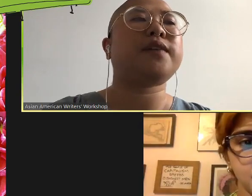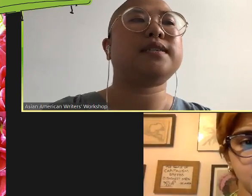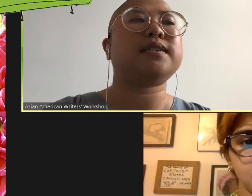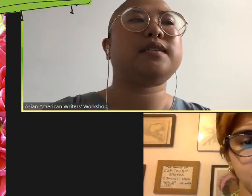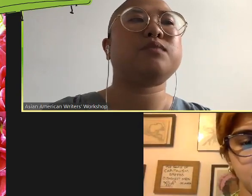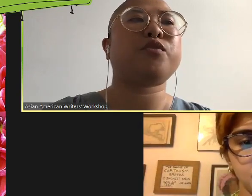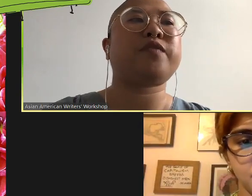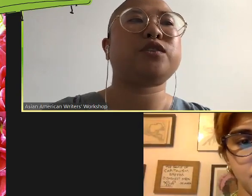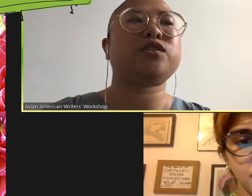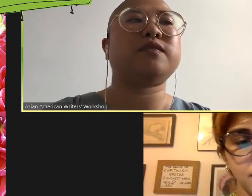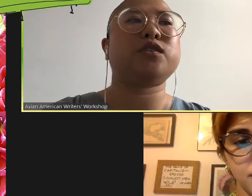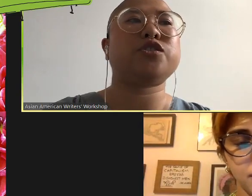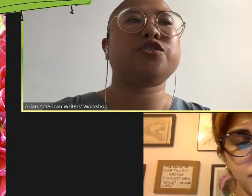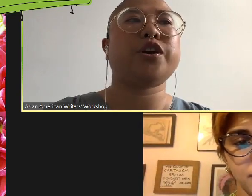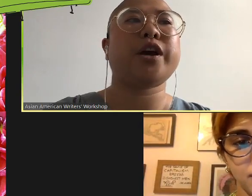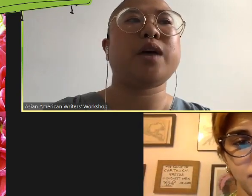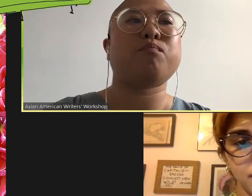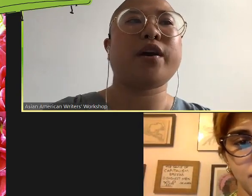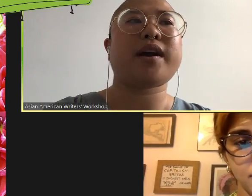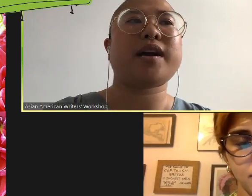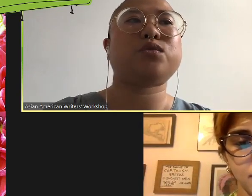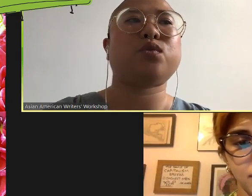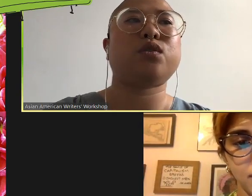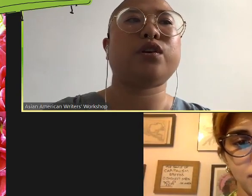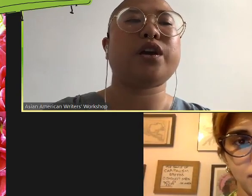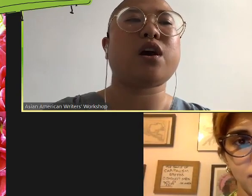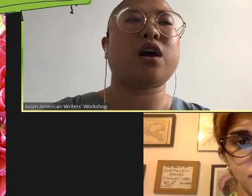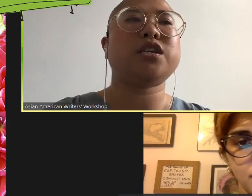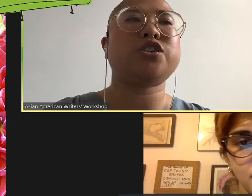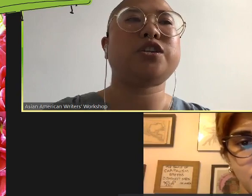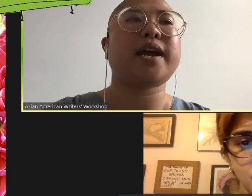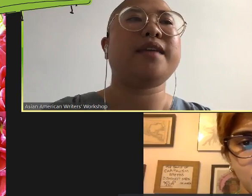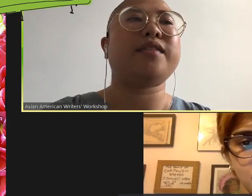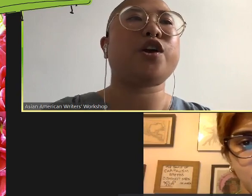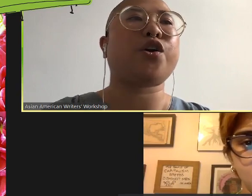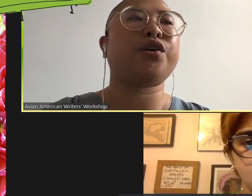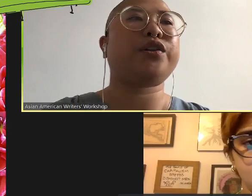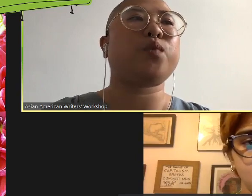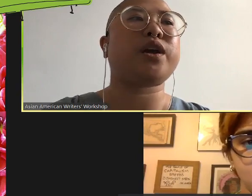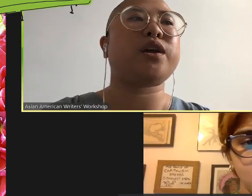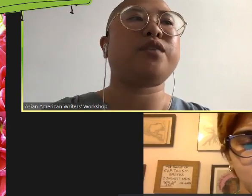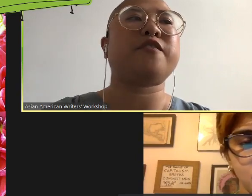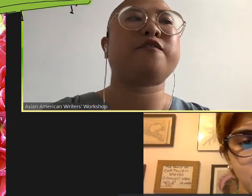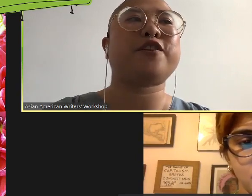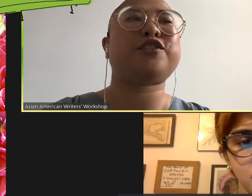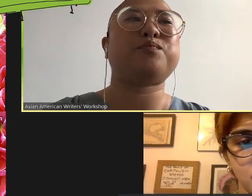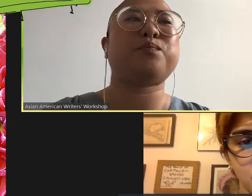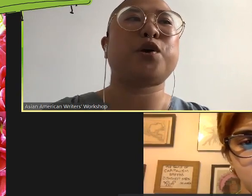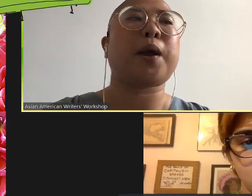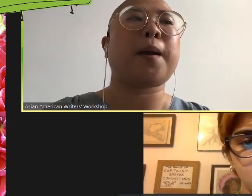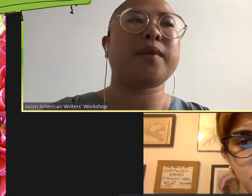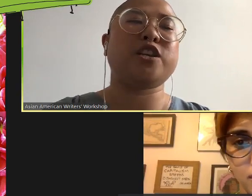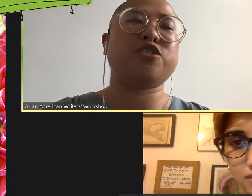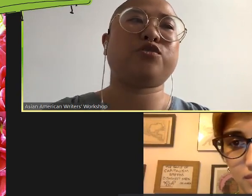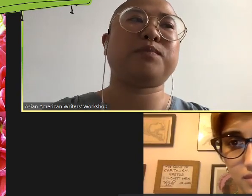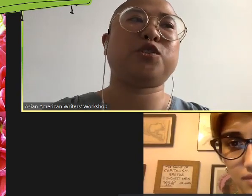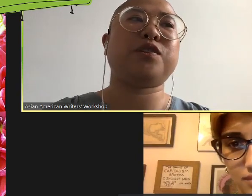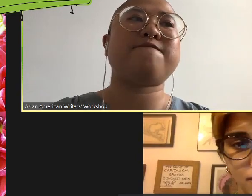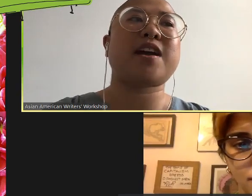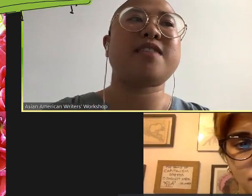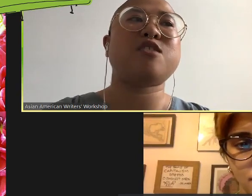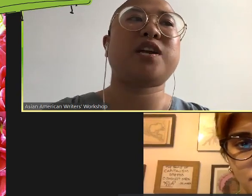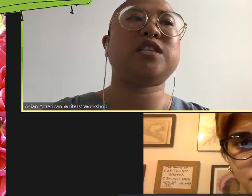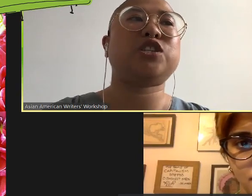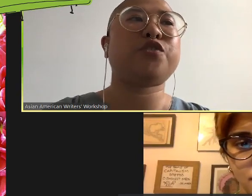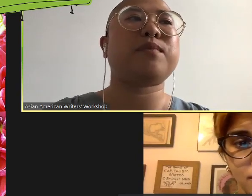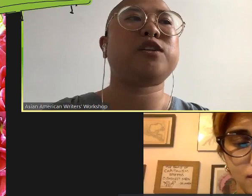serve as assistant professor of literature at Bard High School Early College, and they are currently working on their first book manuscripts. You can